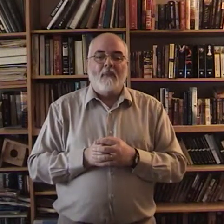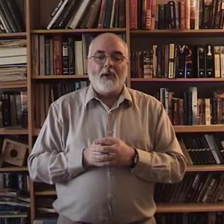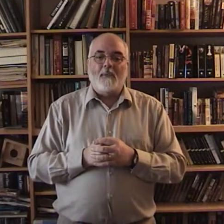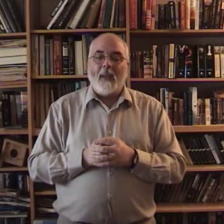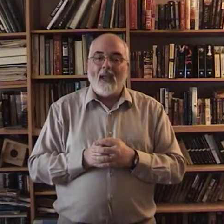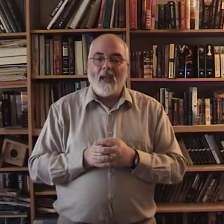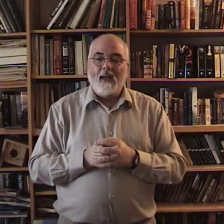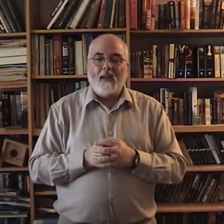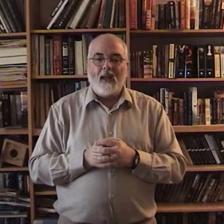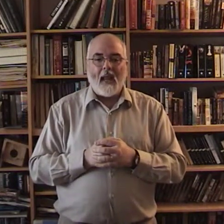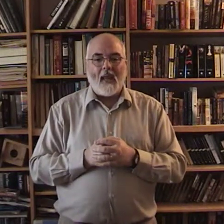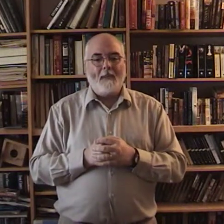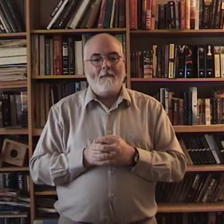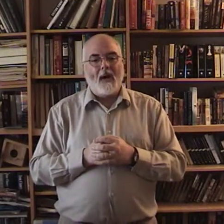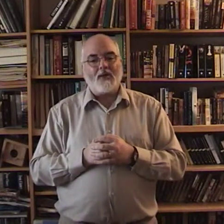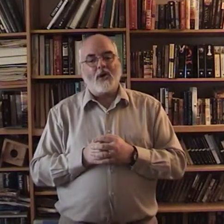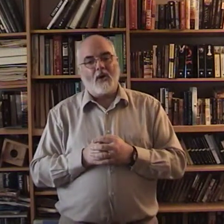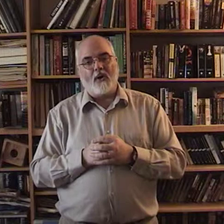Much pain and much hurt.